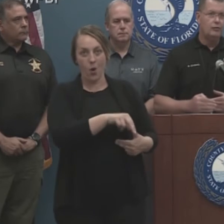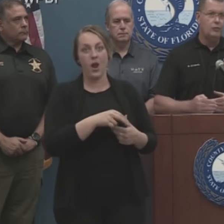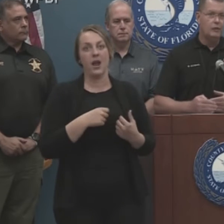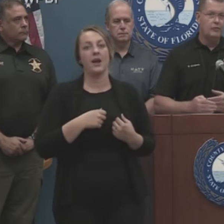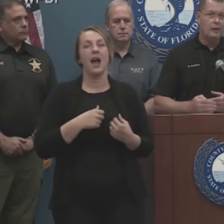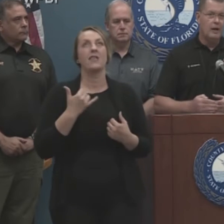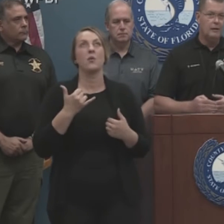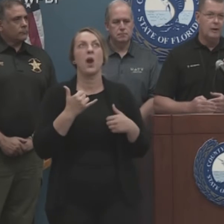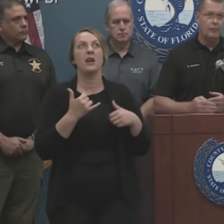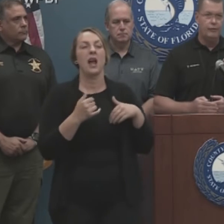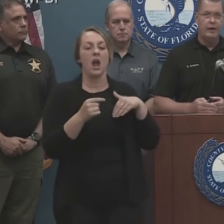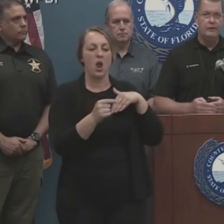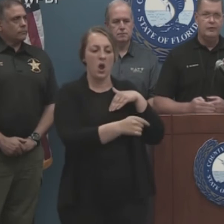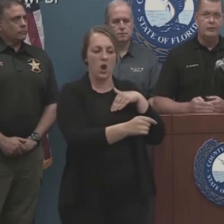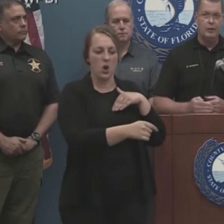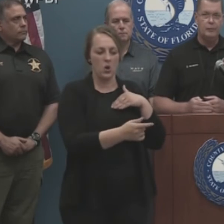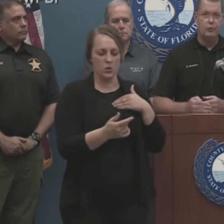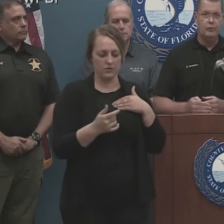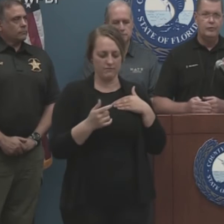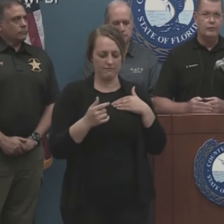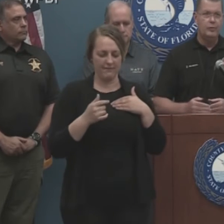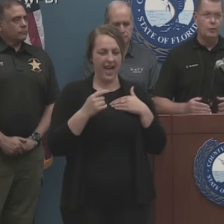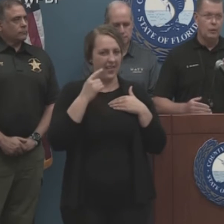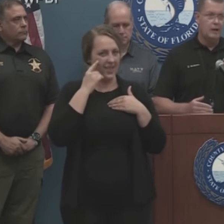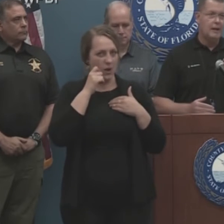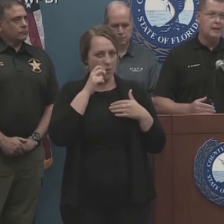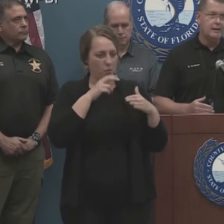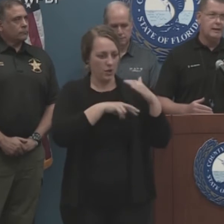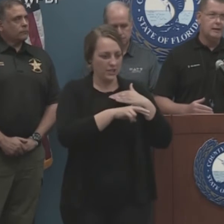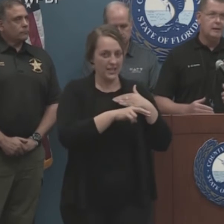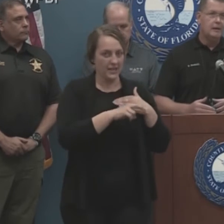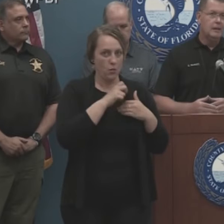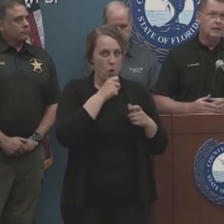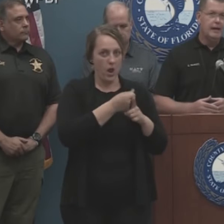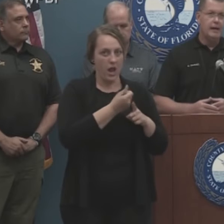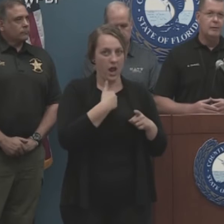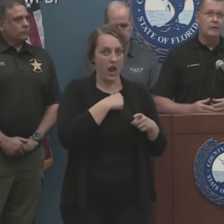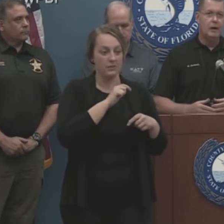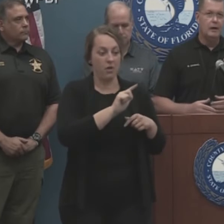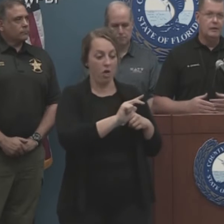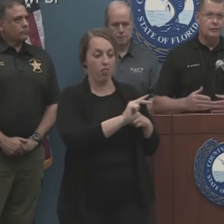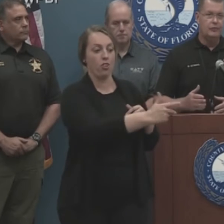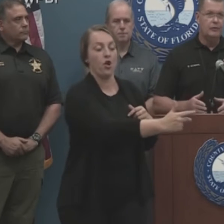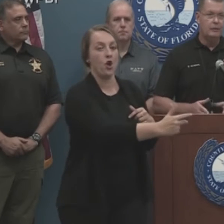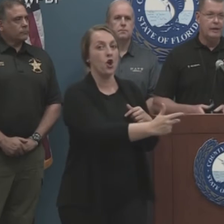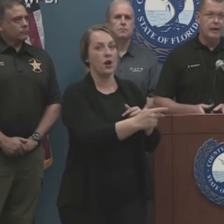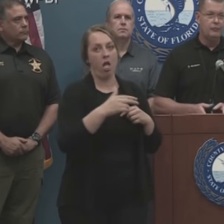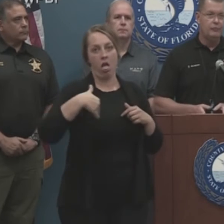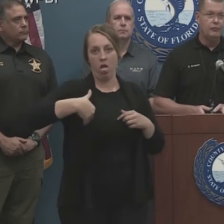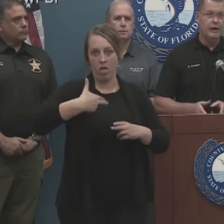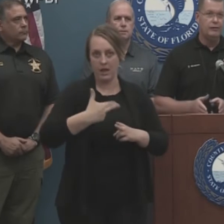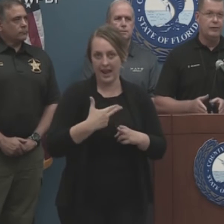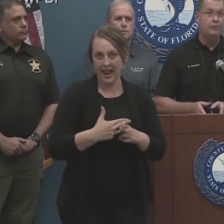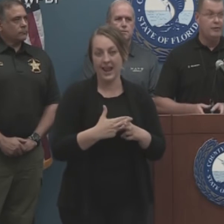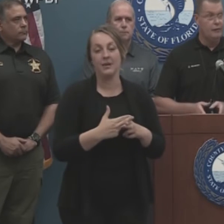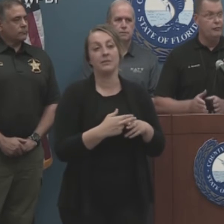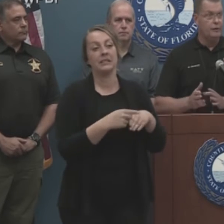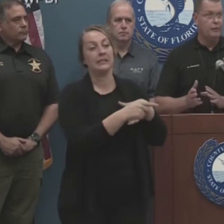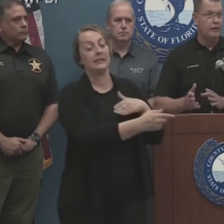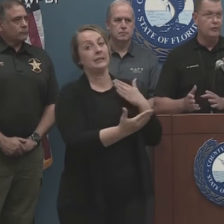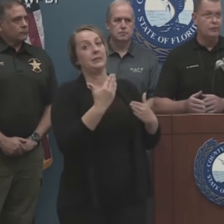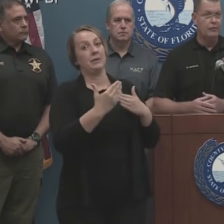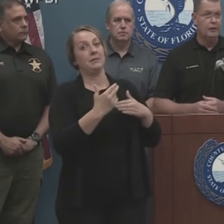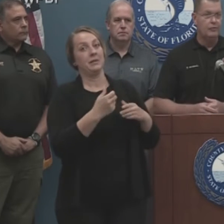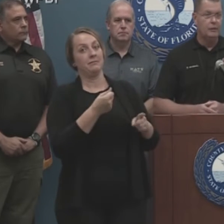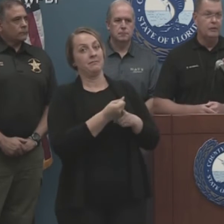the closest one is not projected to come towards us, but the one behind it, unnamed, is still, it has a trajectory potentially